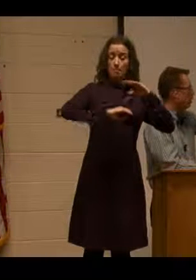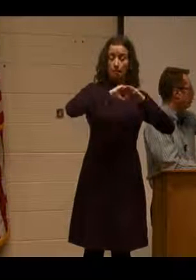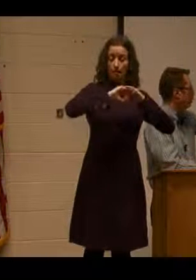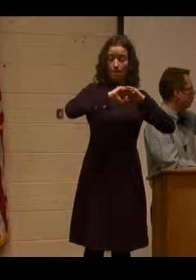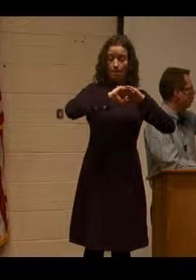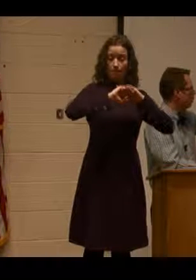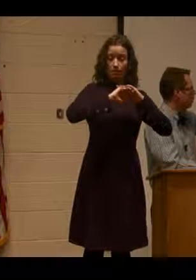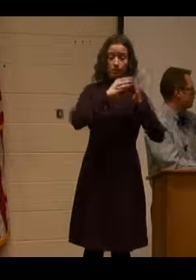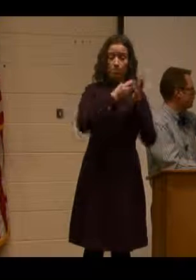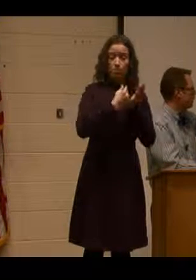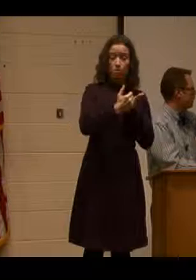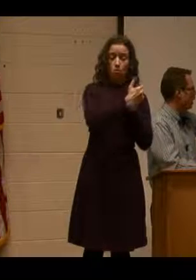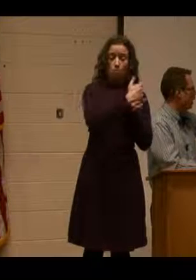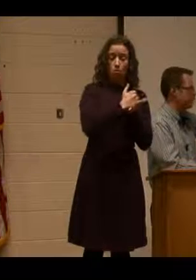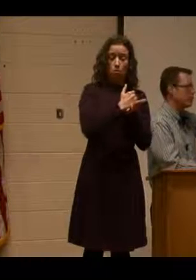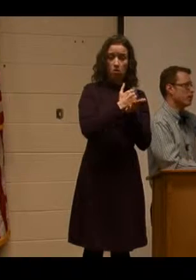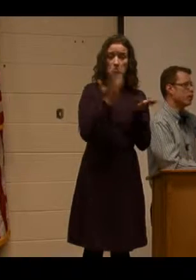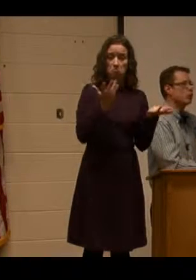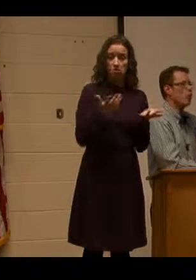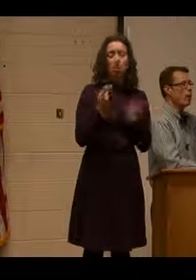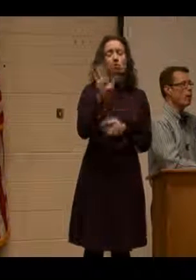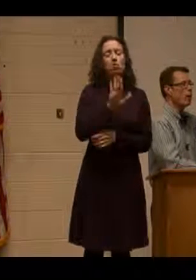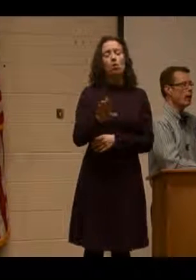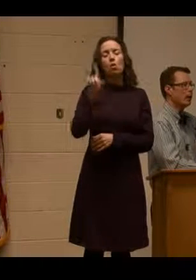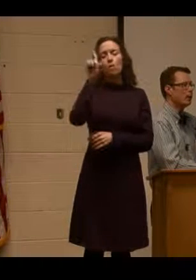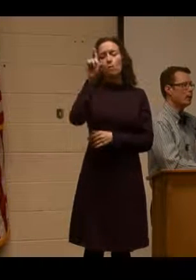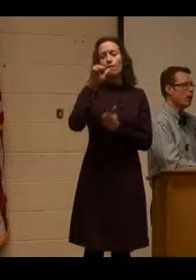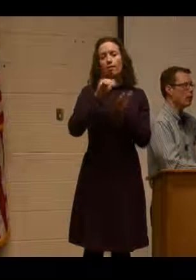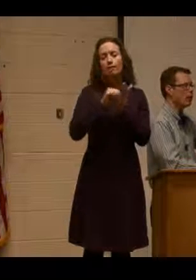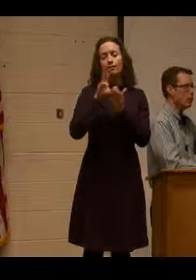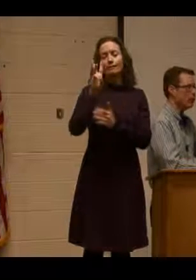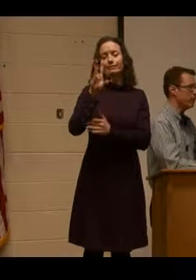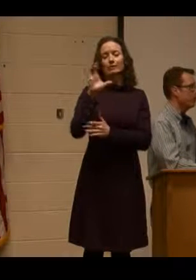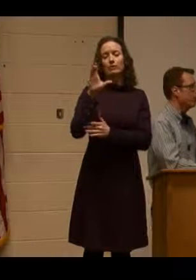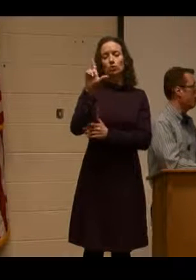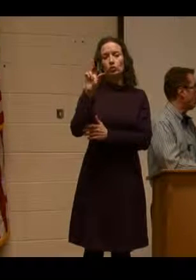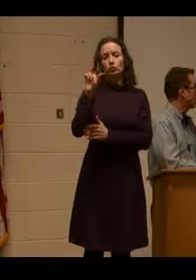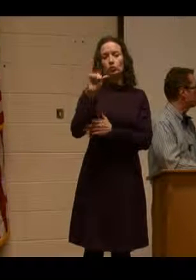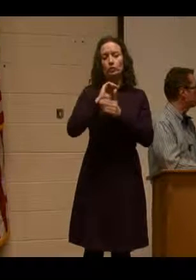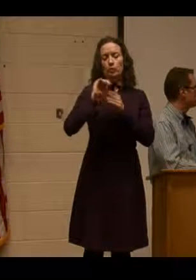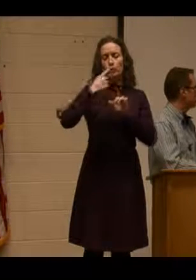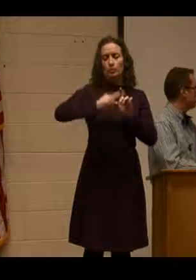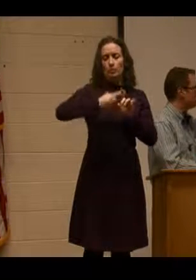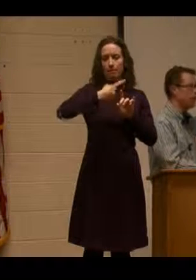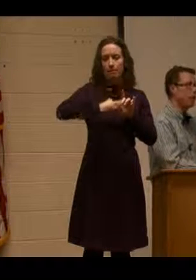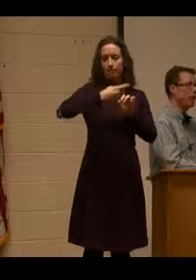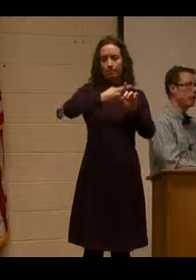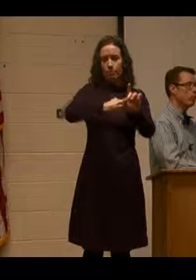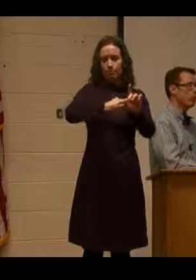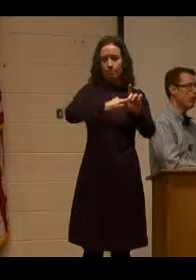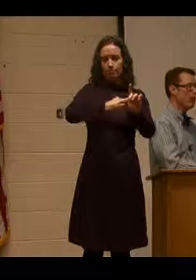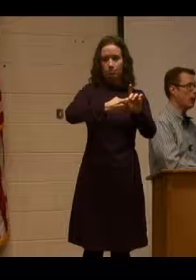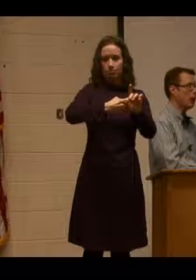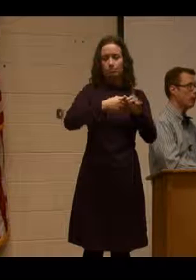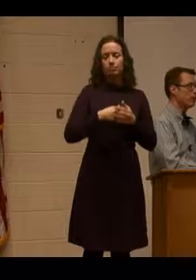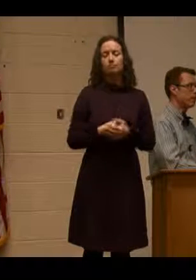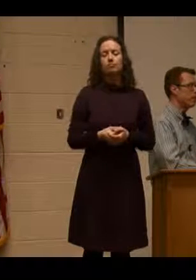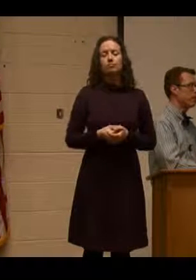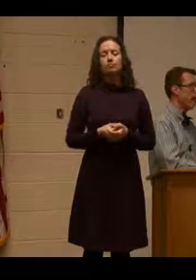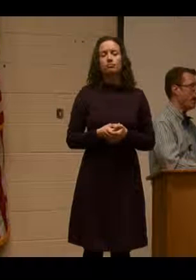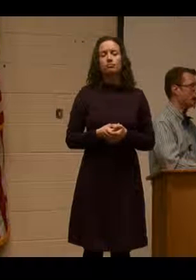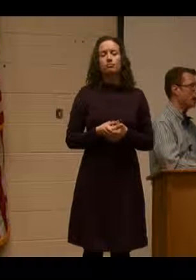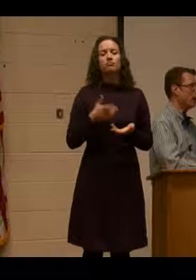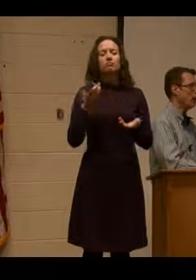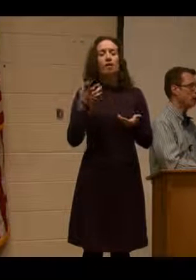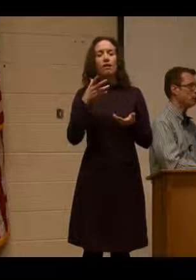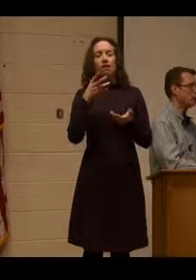about $620 a month, which is less than the impact to